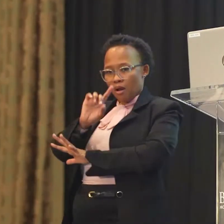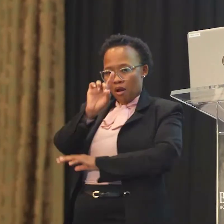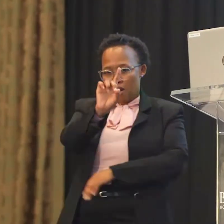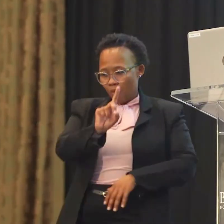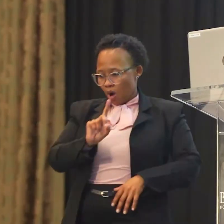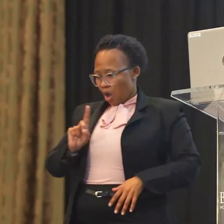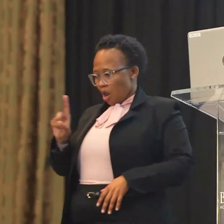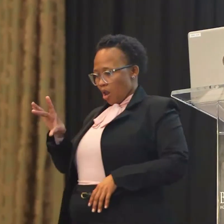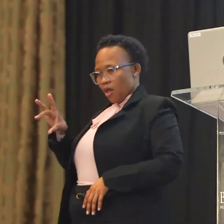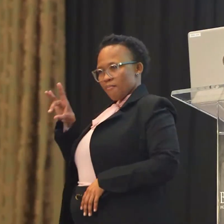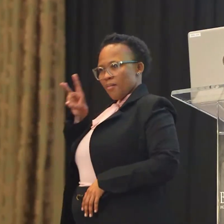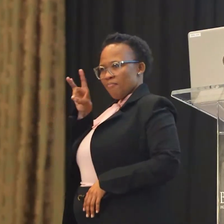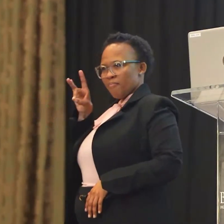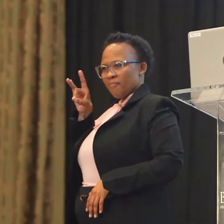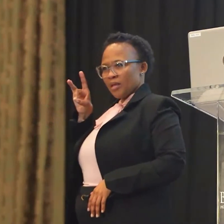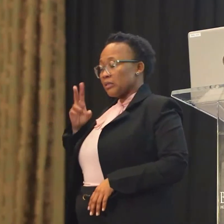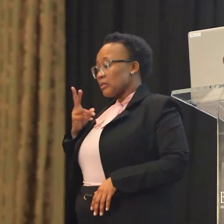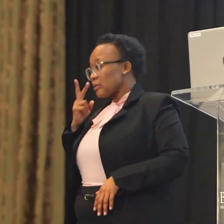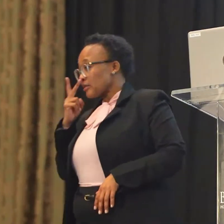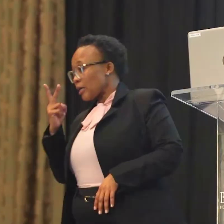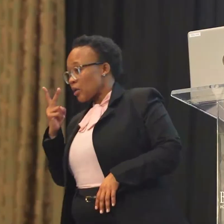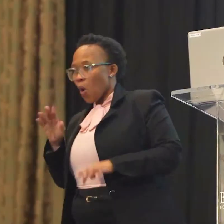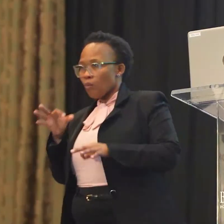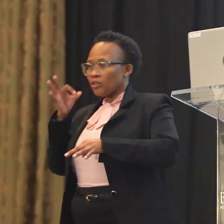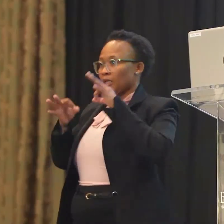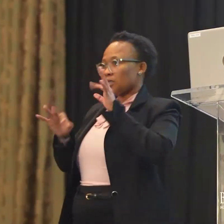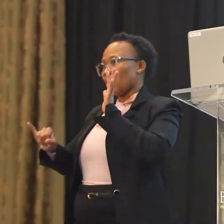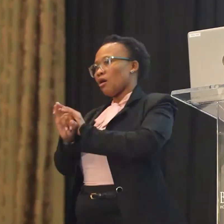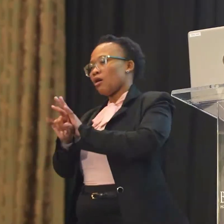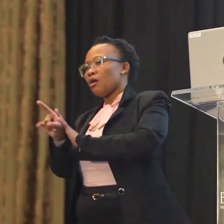being seen or being judged for taking them.